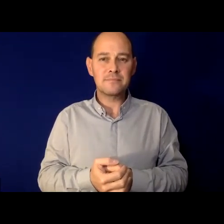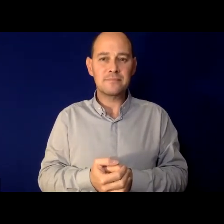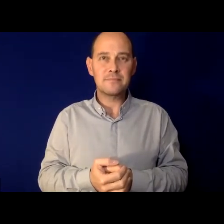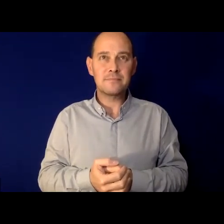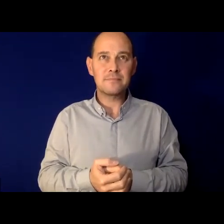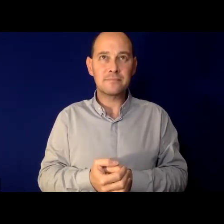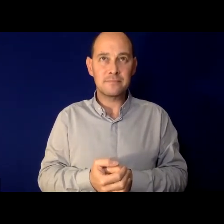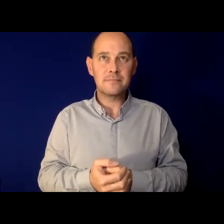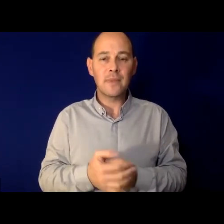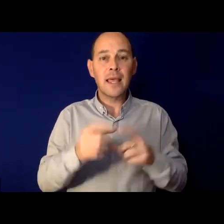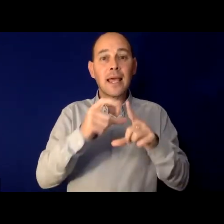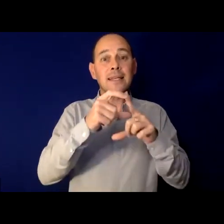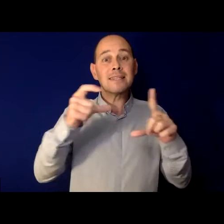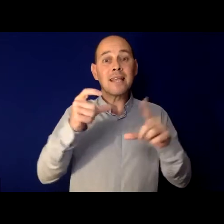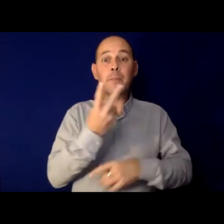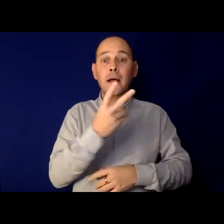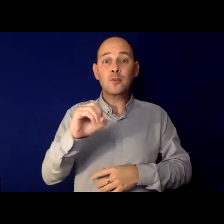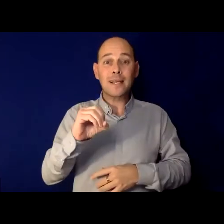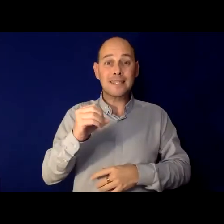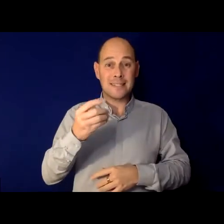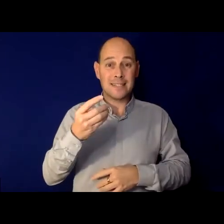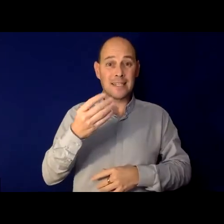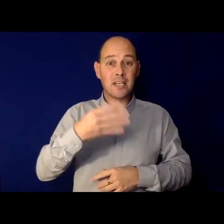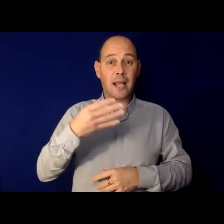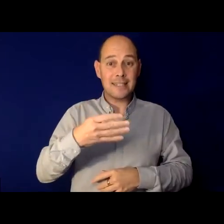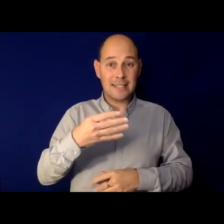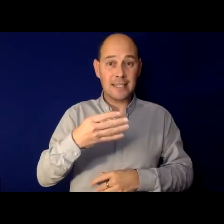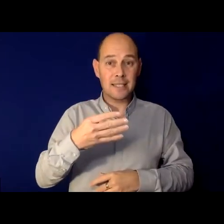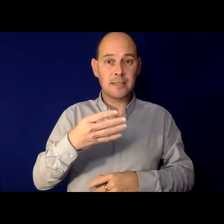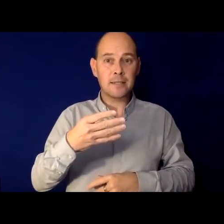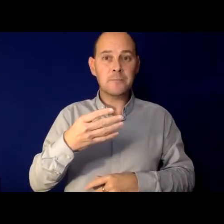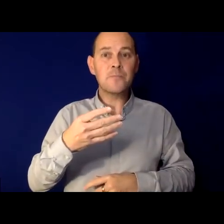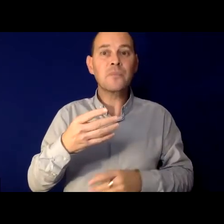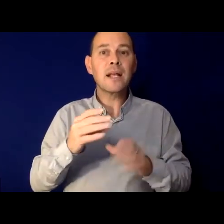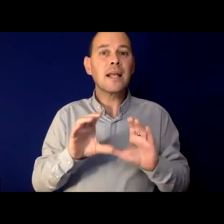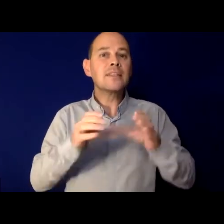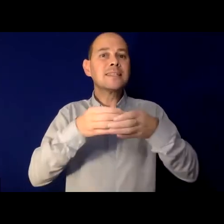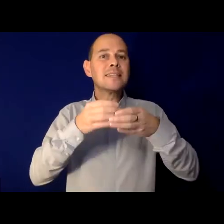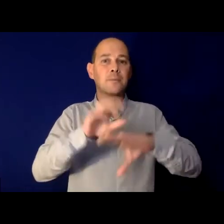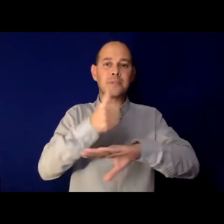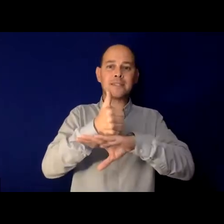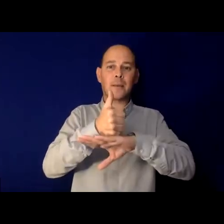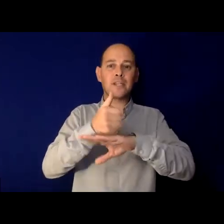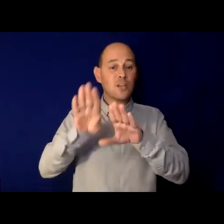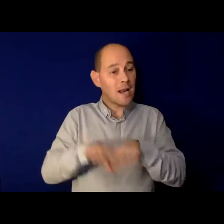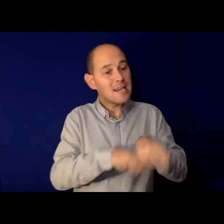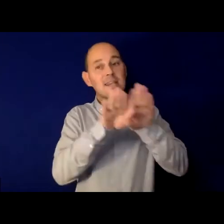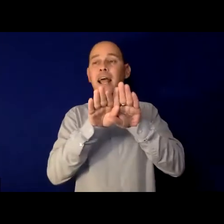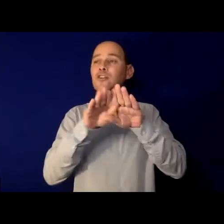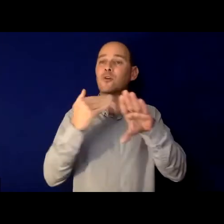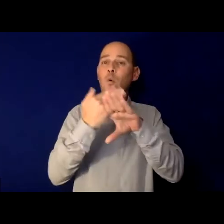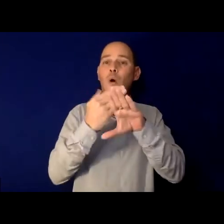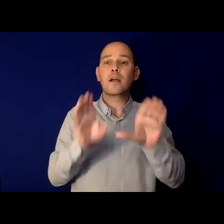in December 2019, the MOH established, as I said previously, a national working group was